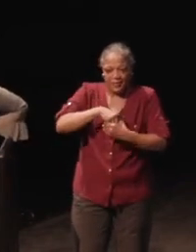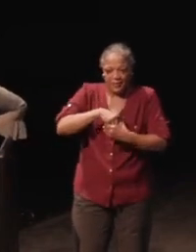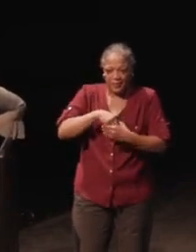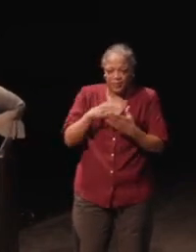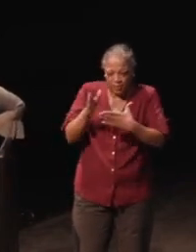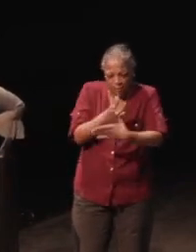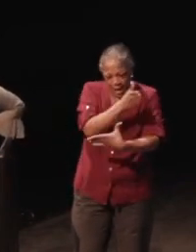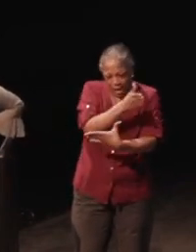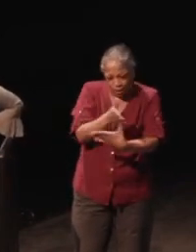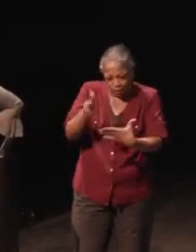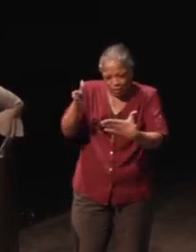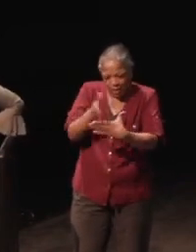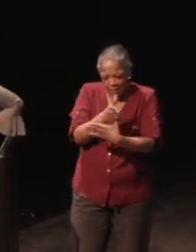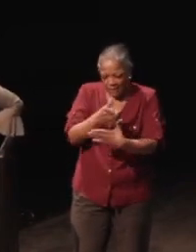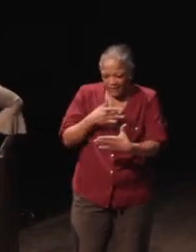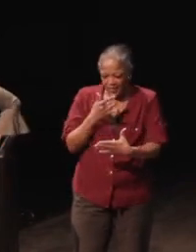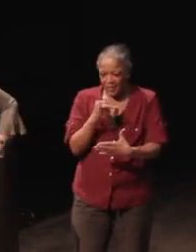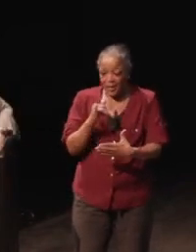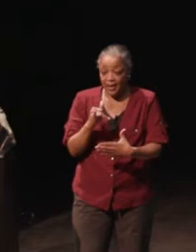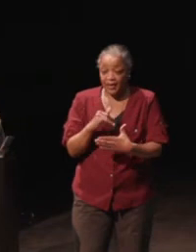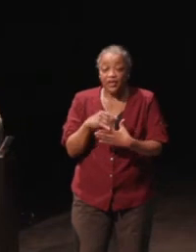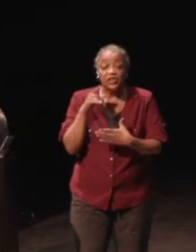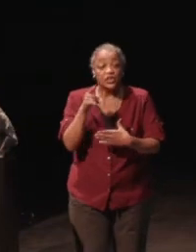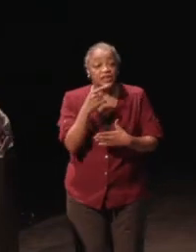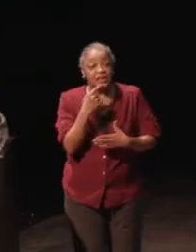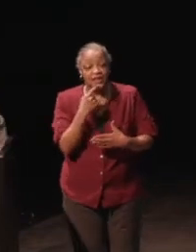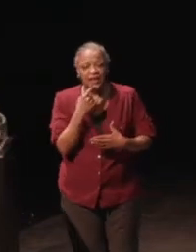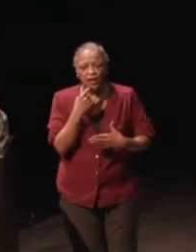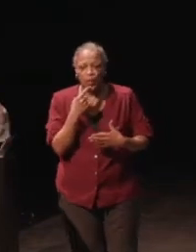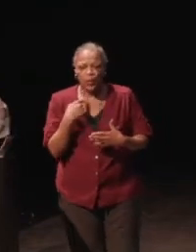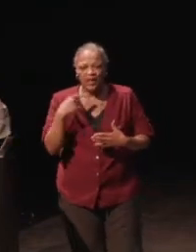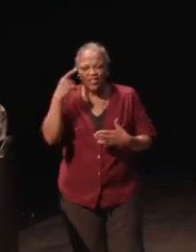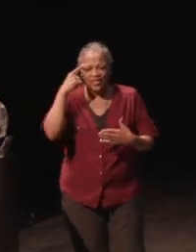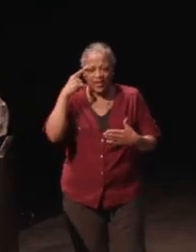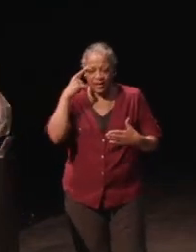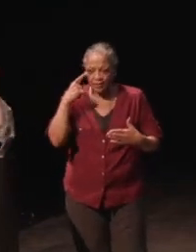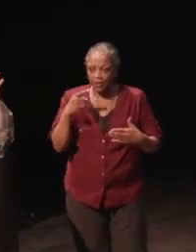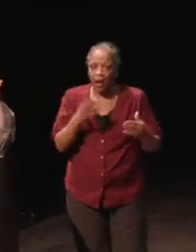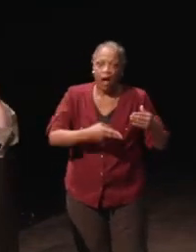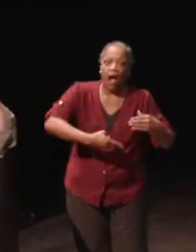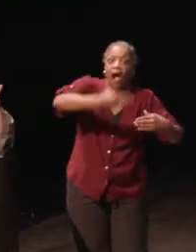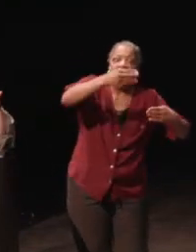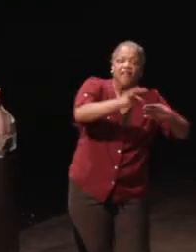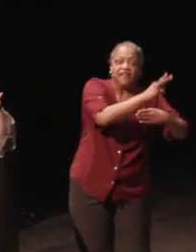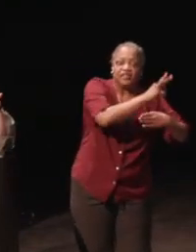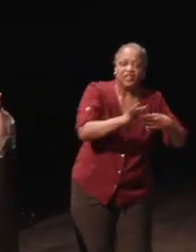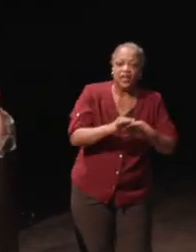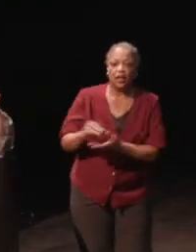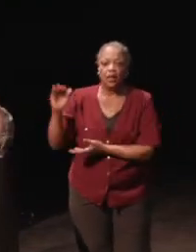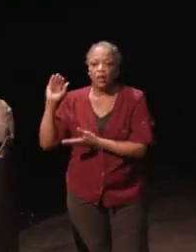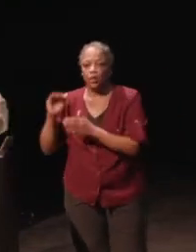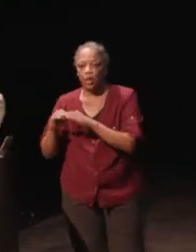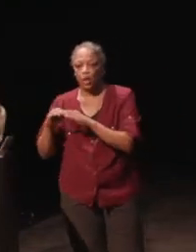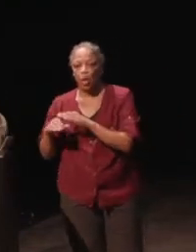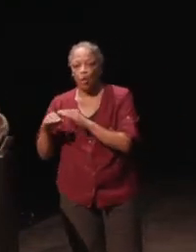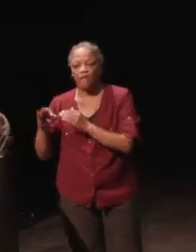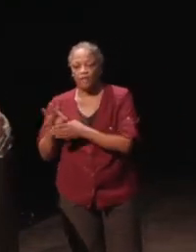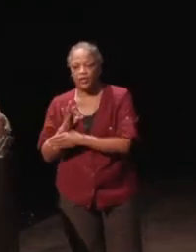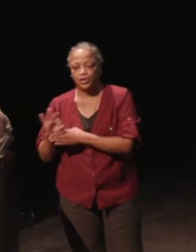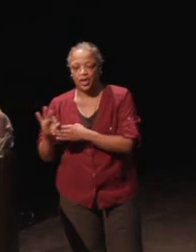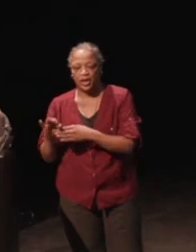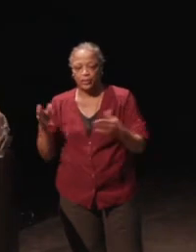autism spectrum is being like. And she says that, that we think of it as, high functioning and low functioning.